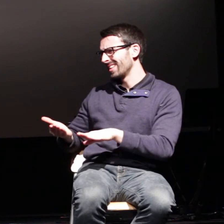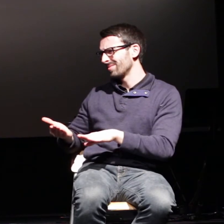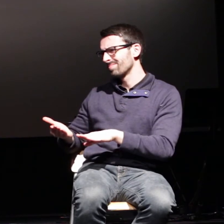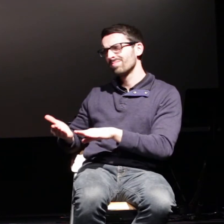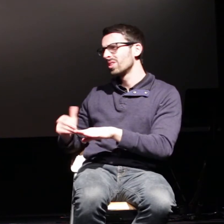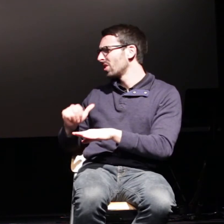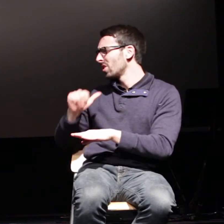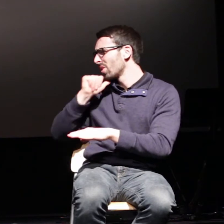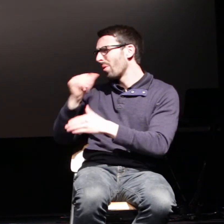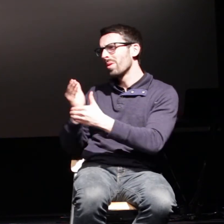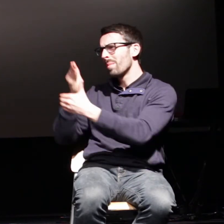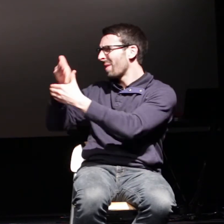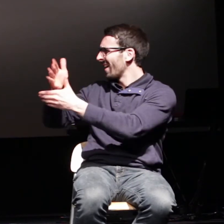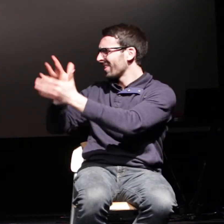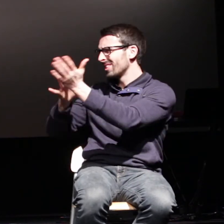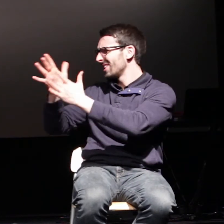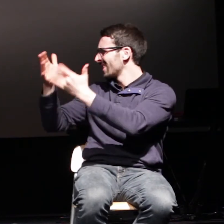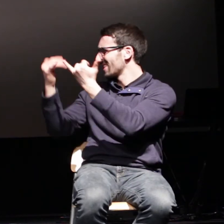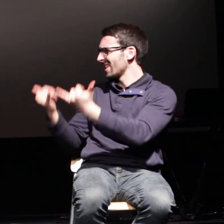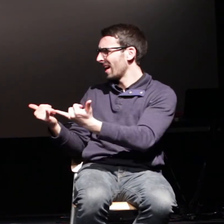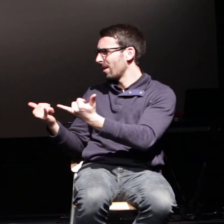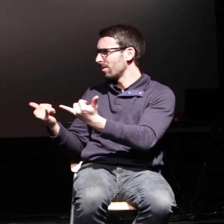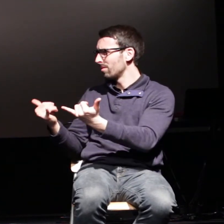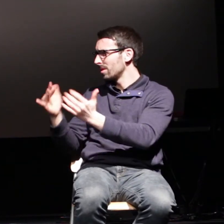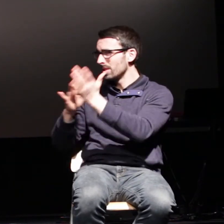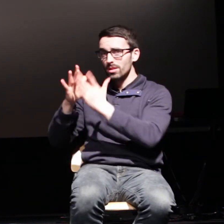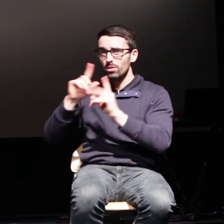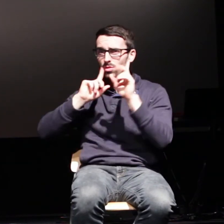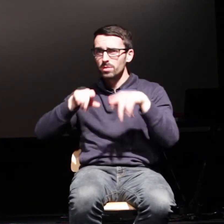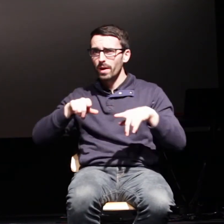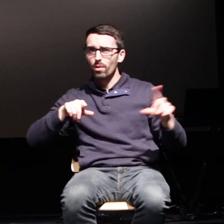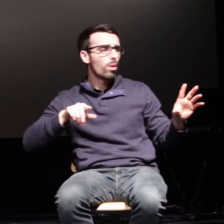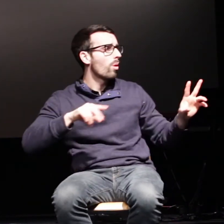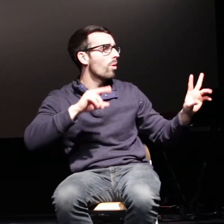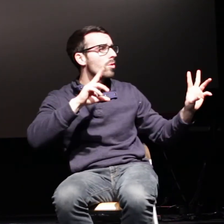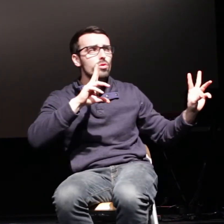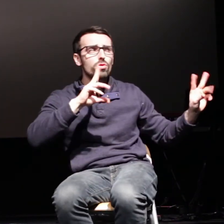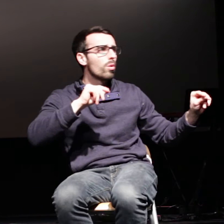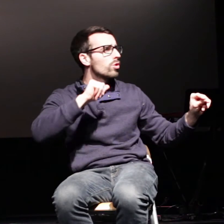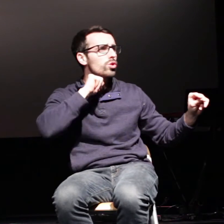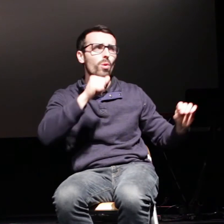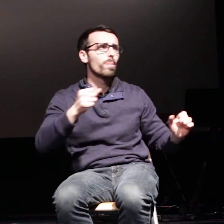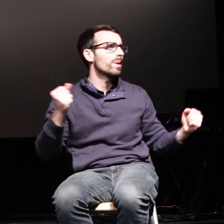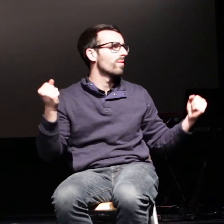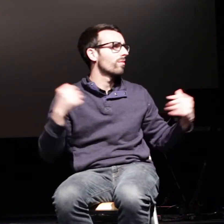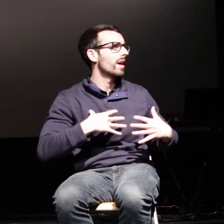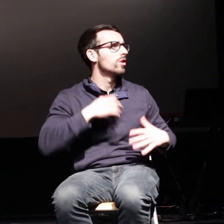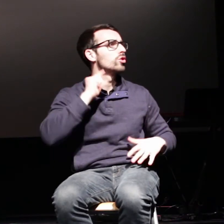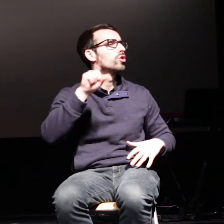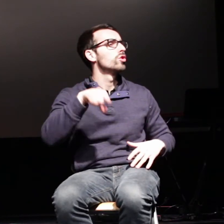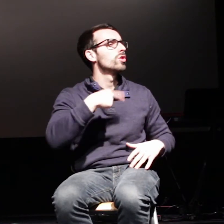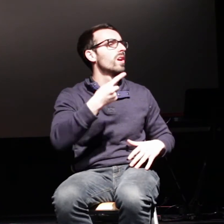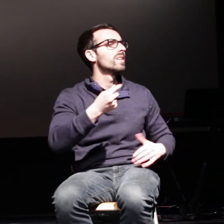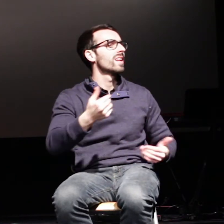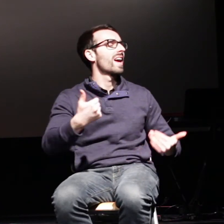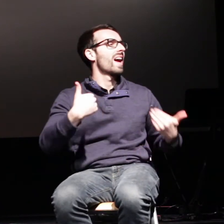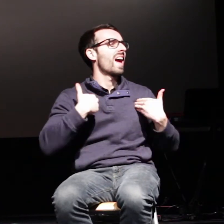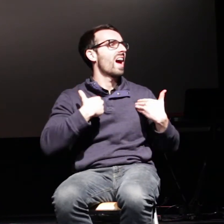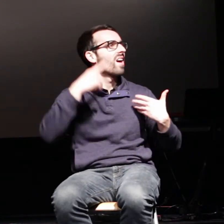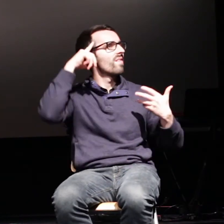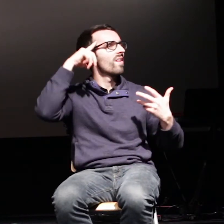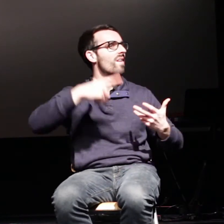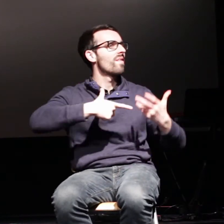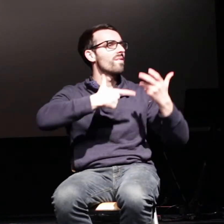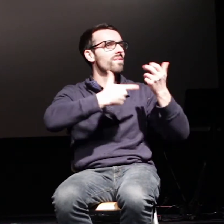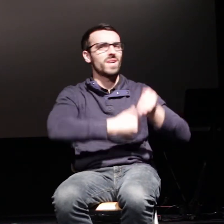Jesus overheard them and said to Jairus, don't be afraid, just have faith. This